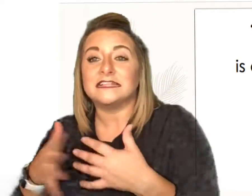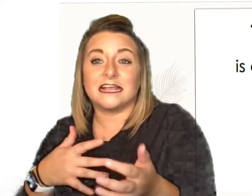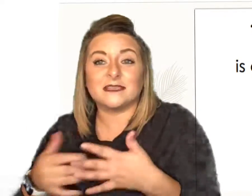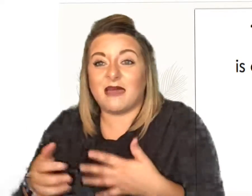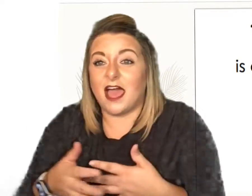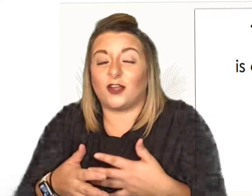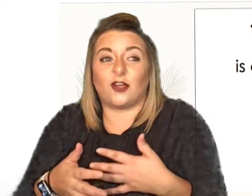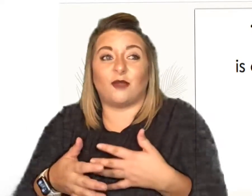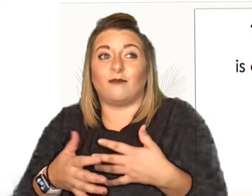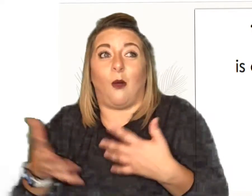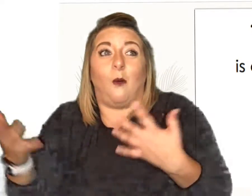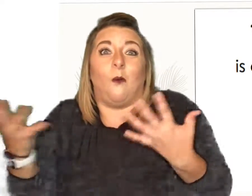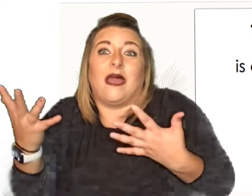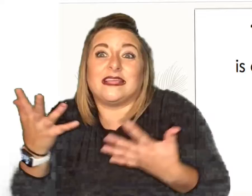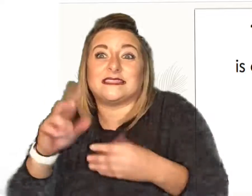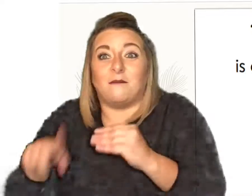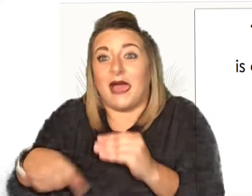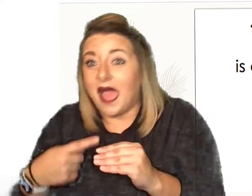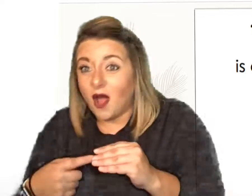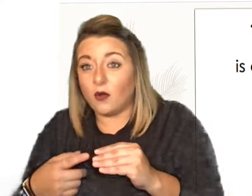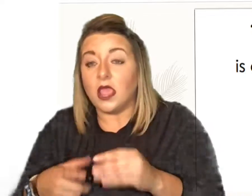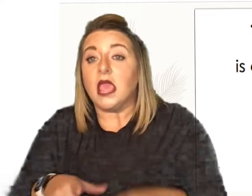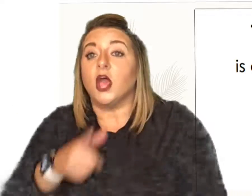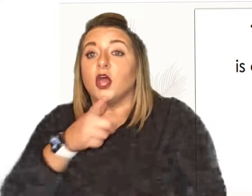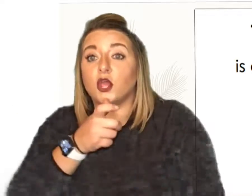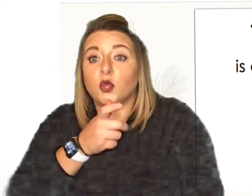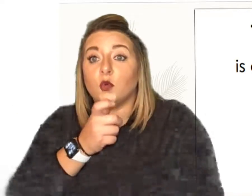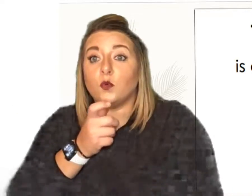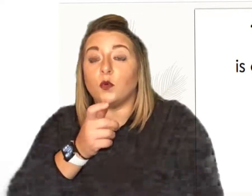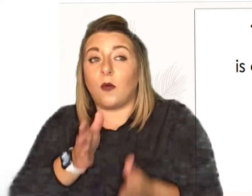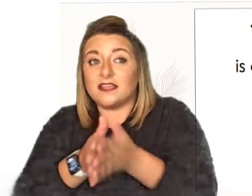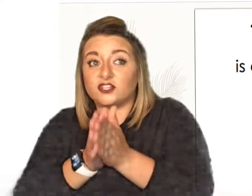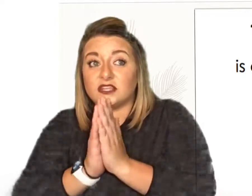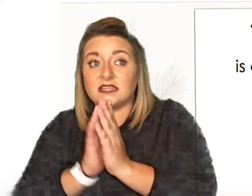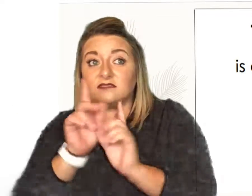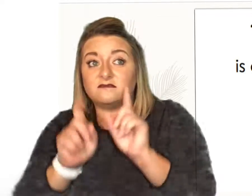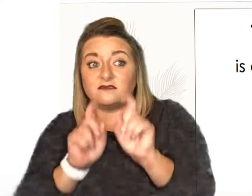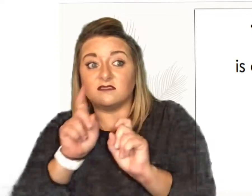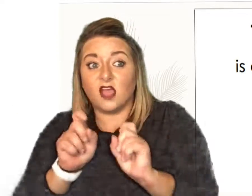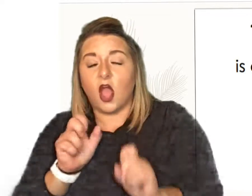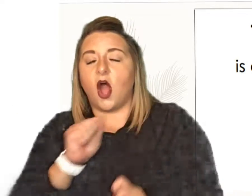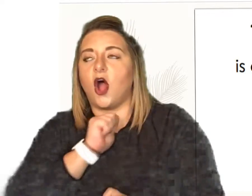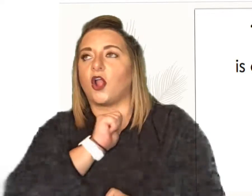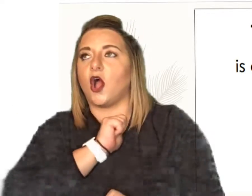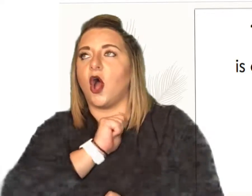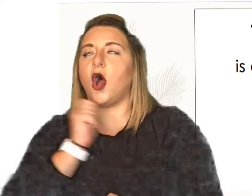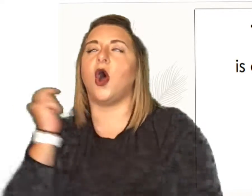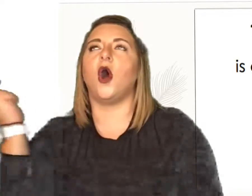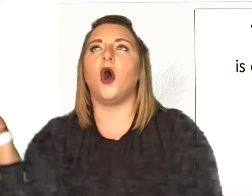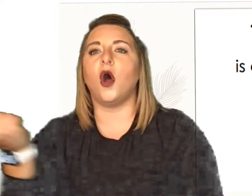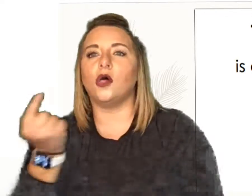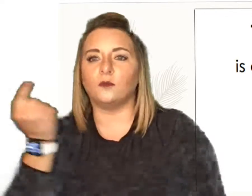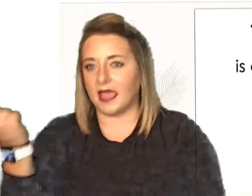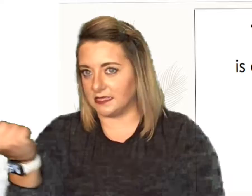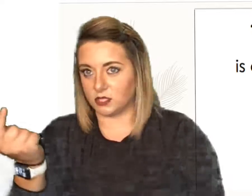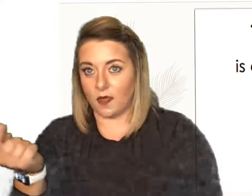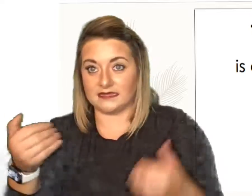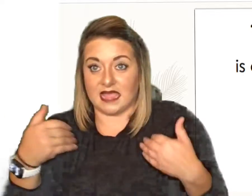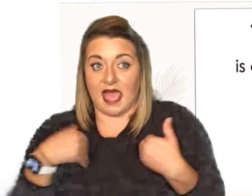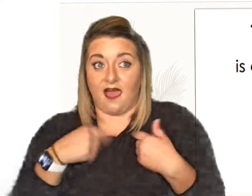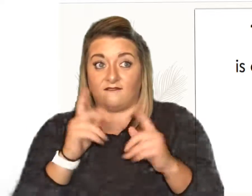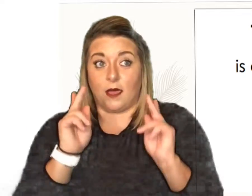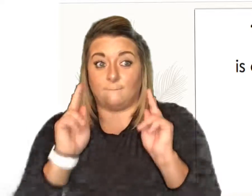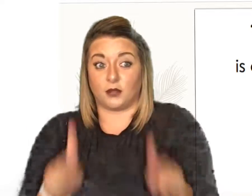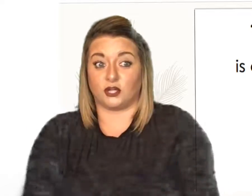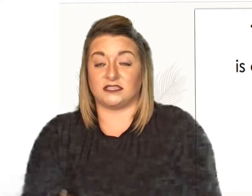you, doesn't matter what it's about. Who questions are always